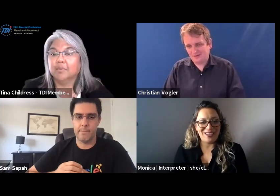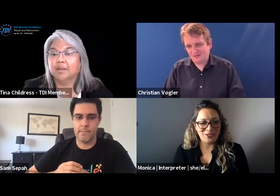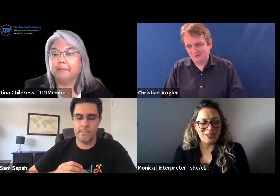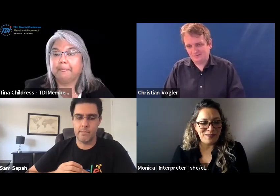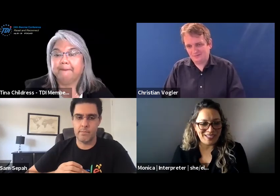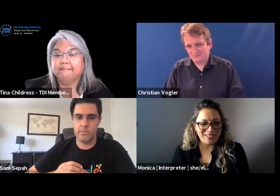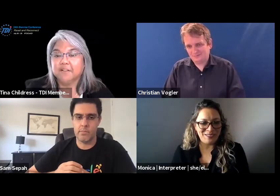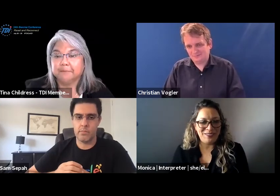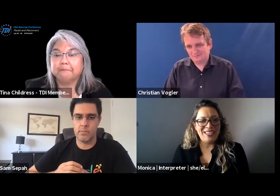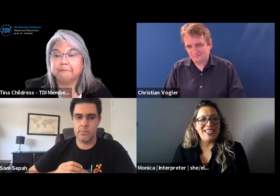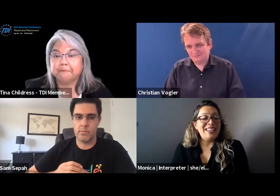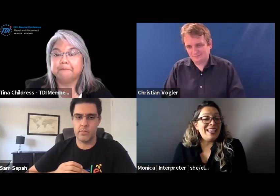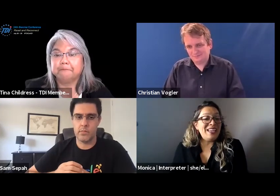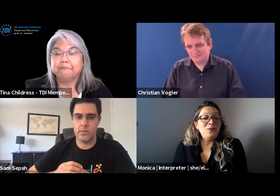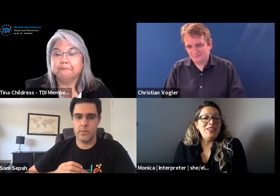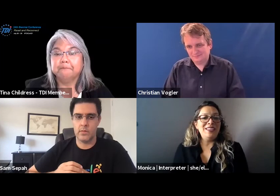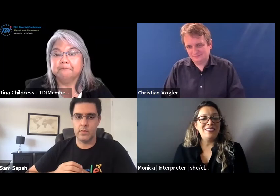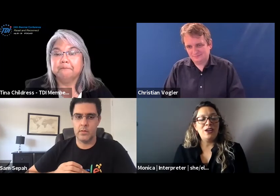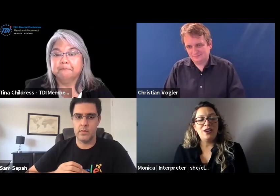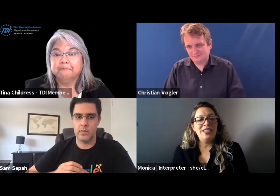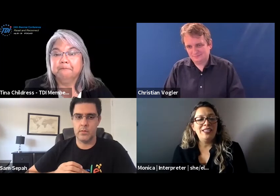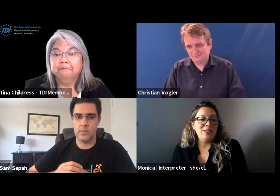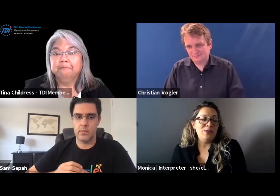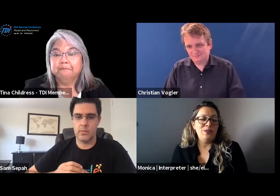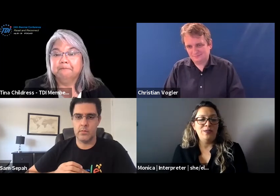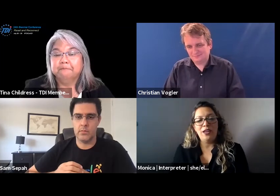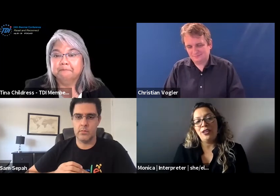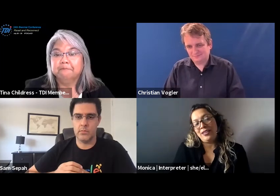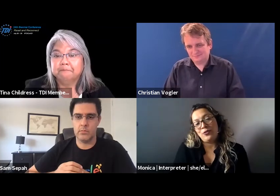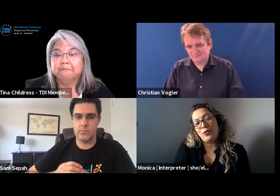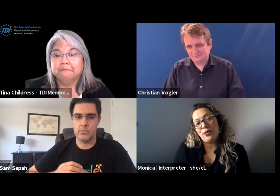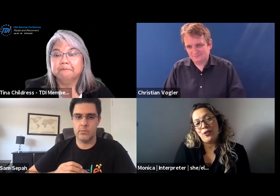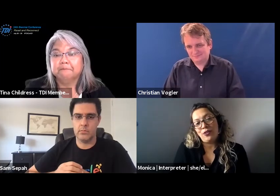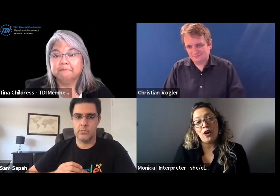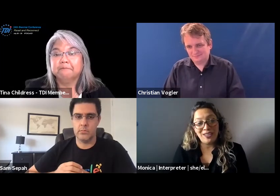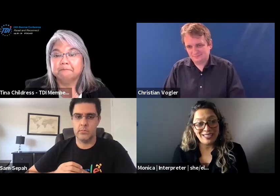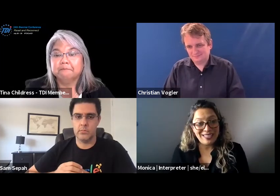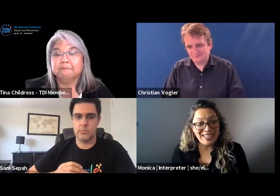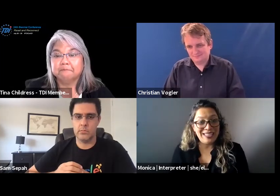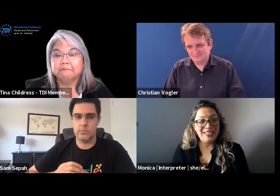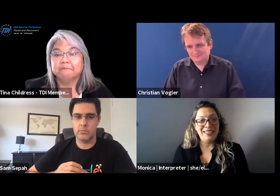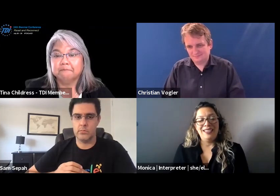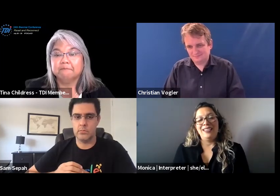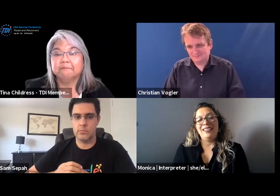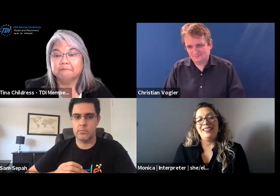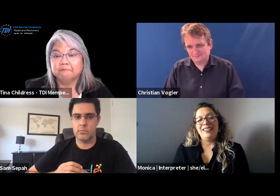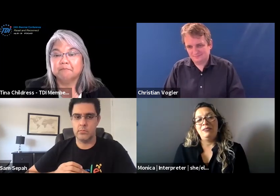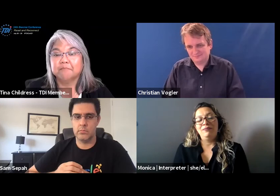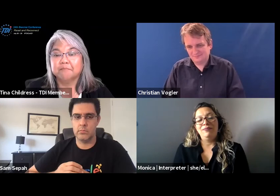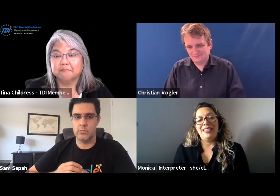actually effective. And again, what is the audience, the goal of the audience, or the audience need? Is